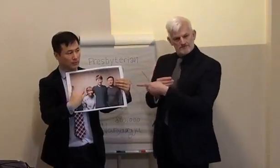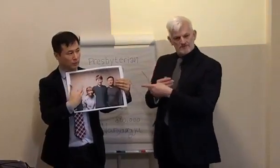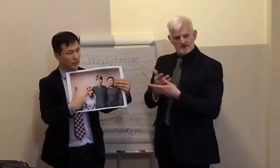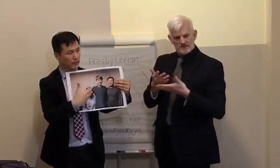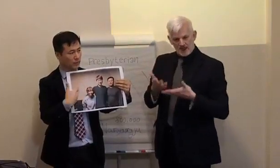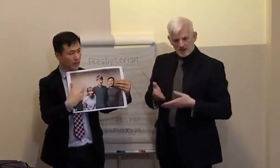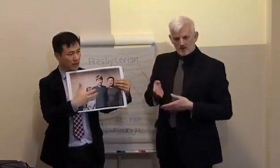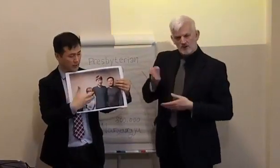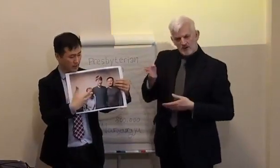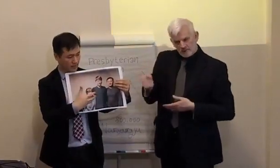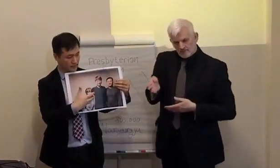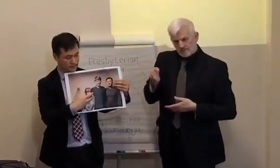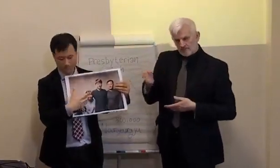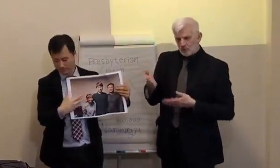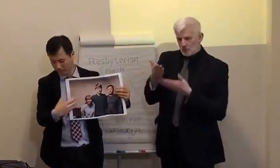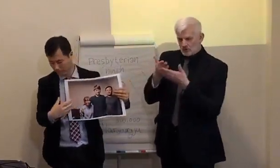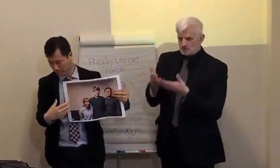to worship together.